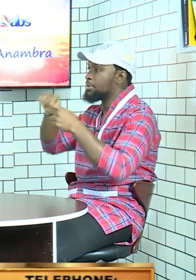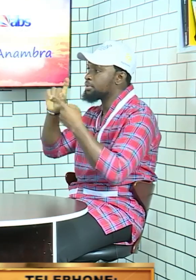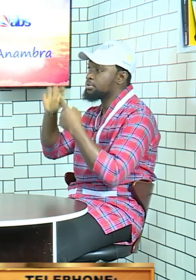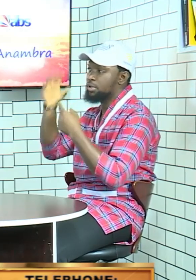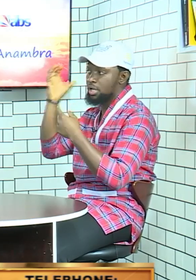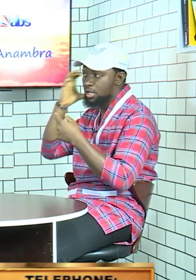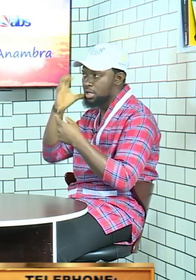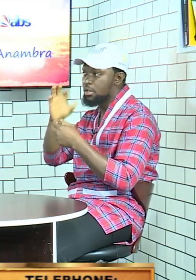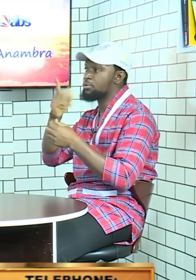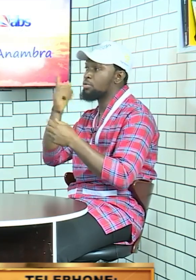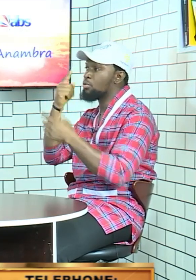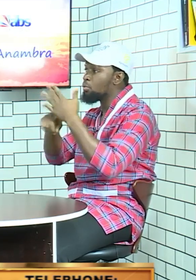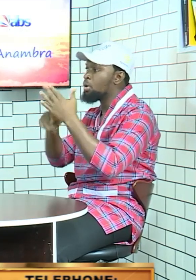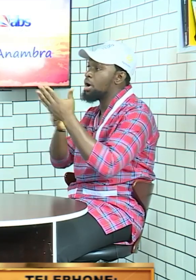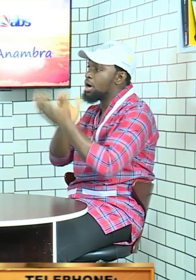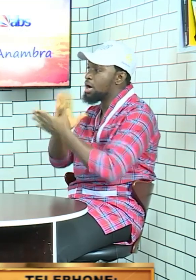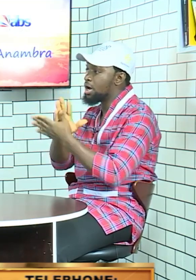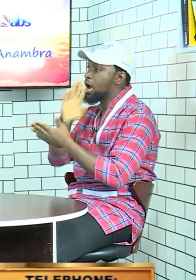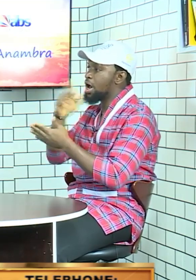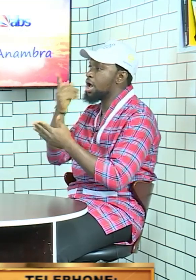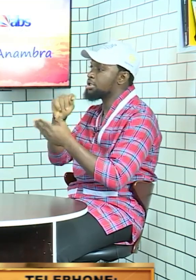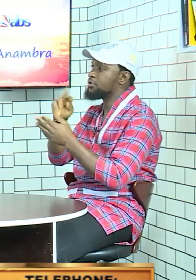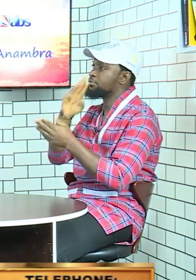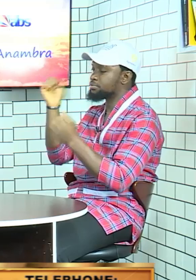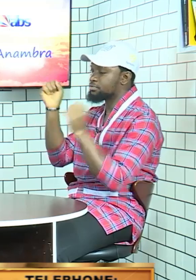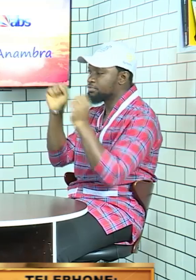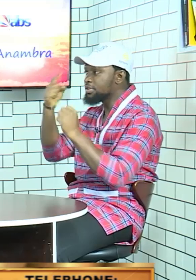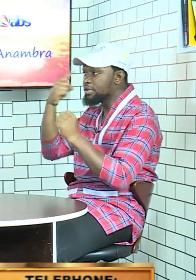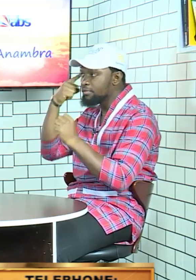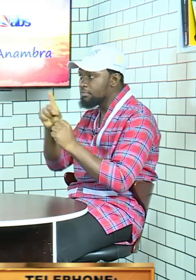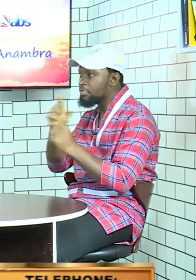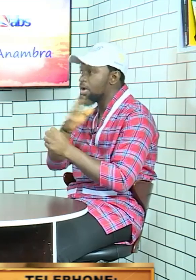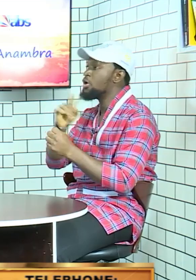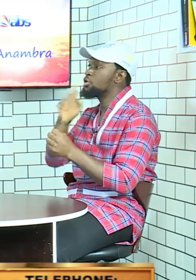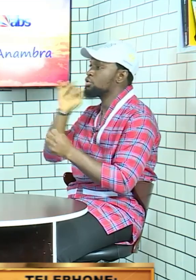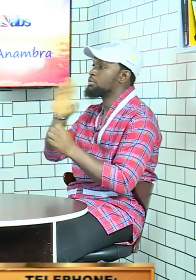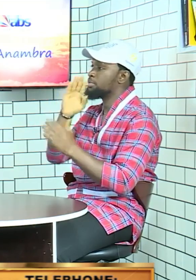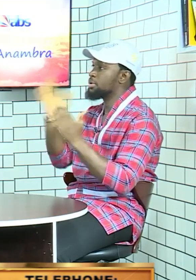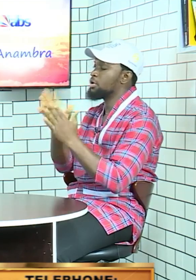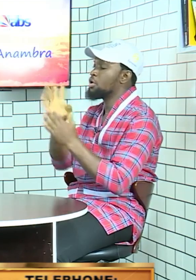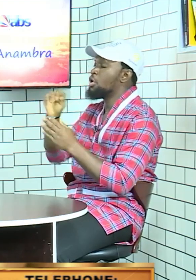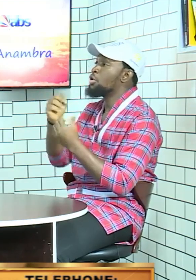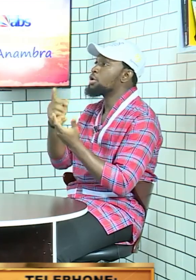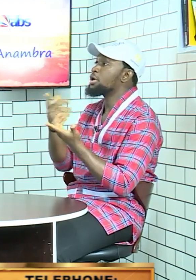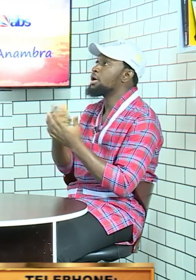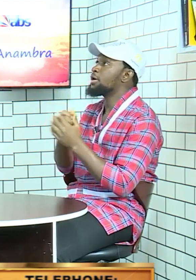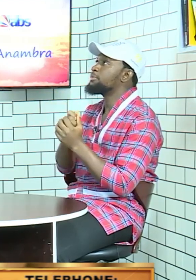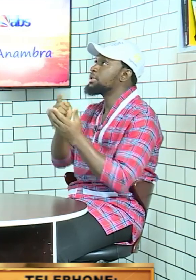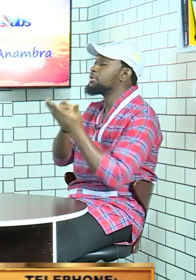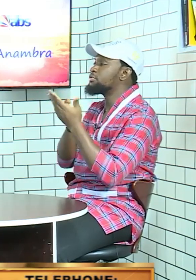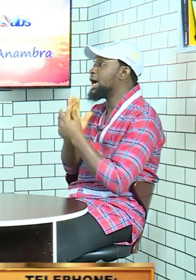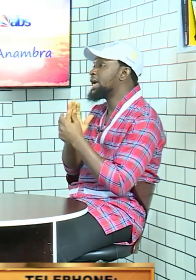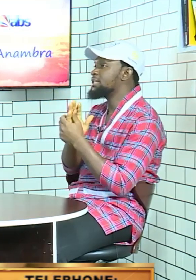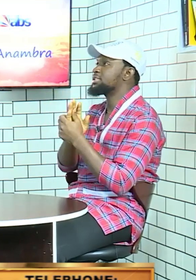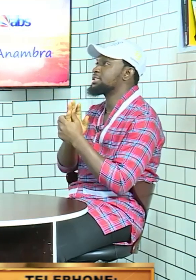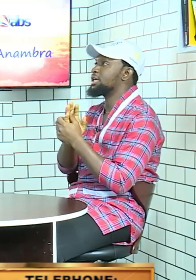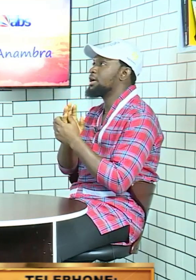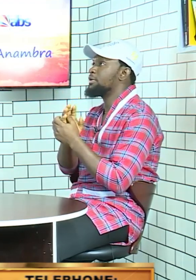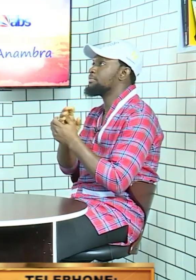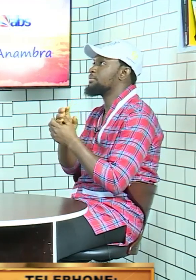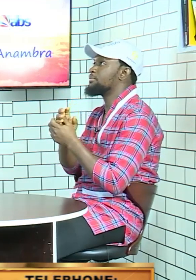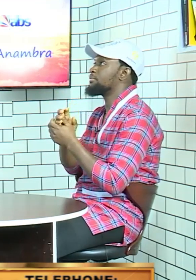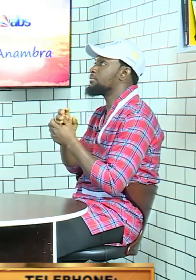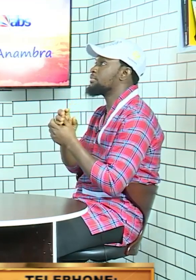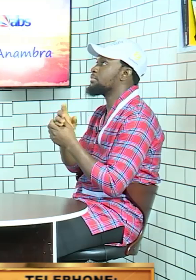hear and all that, what right are they really fighting for and should be accorded to them? Okay, the